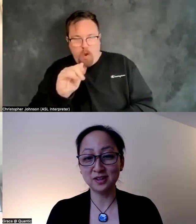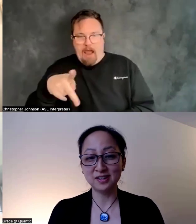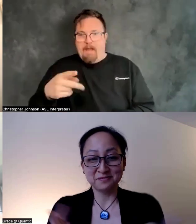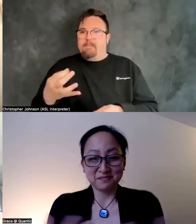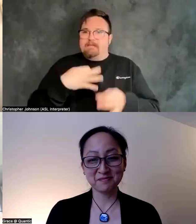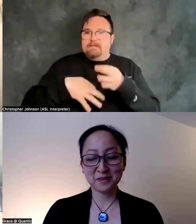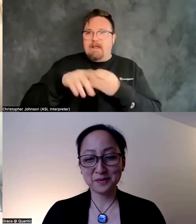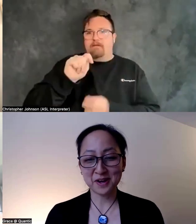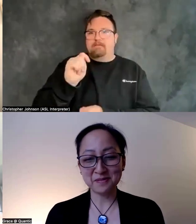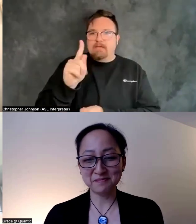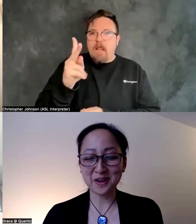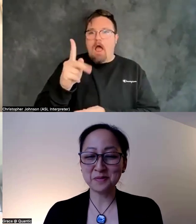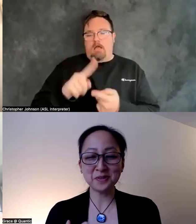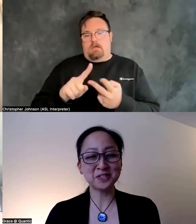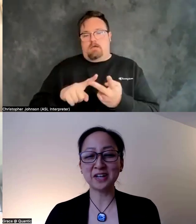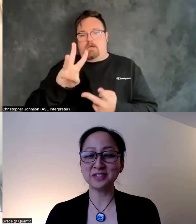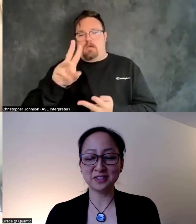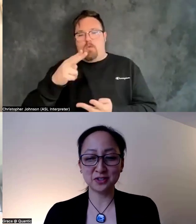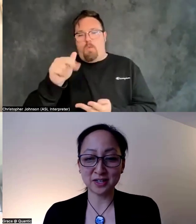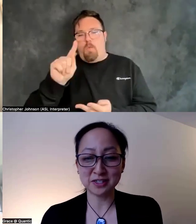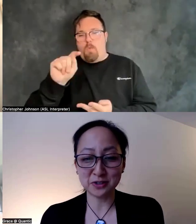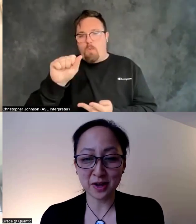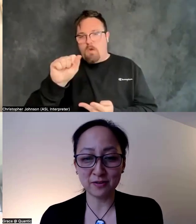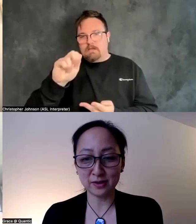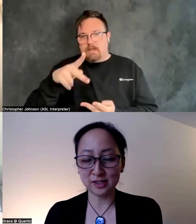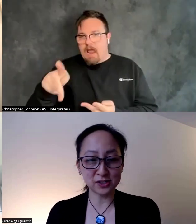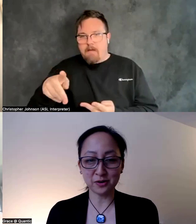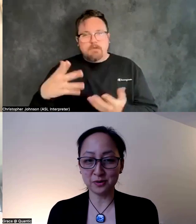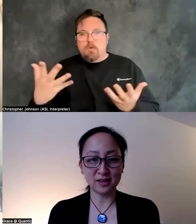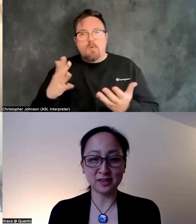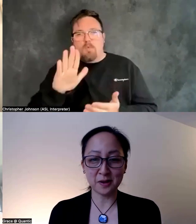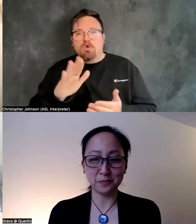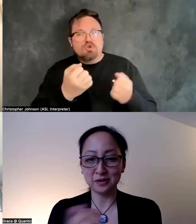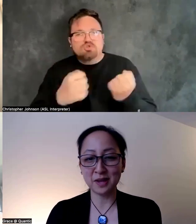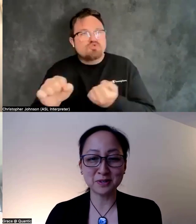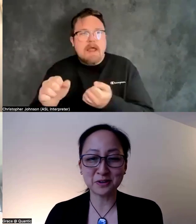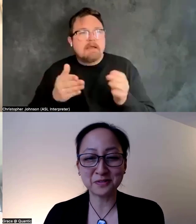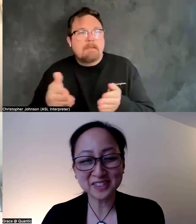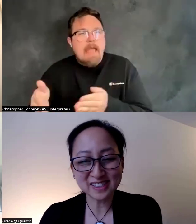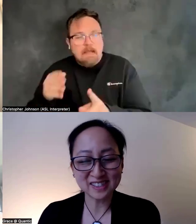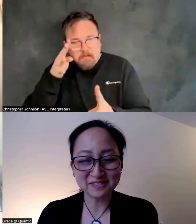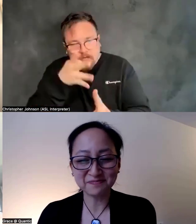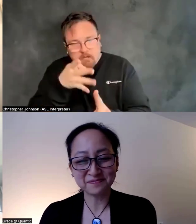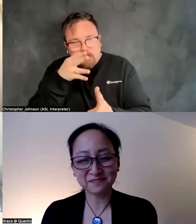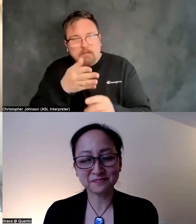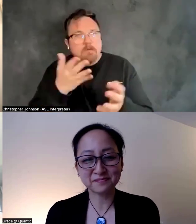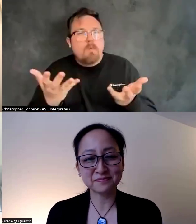it. So yeah, what are those challenges and strategies you have? And let's start with Hamish, go first.